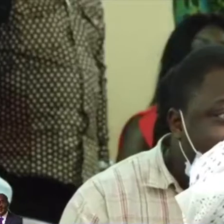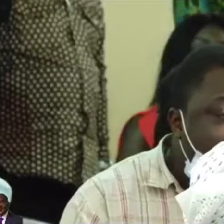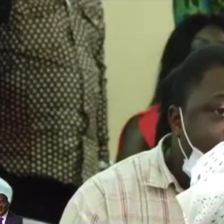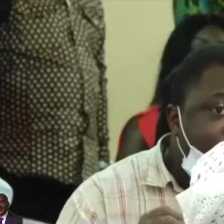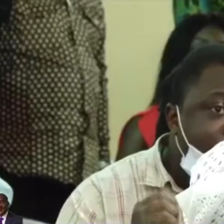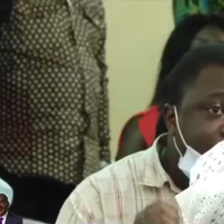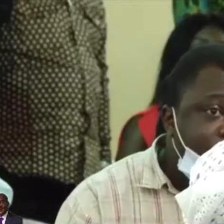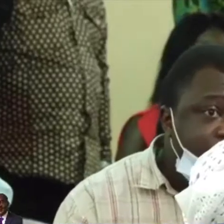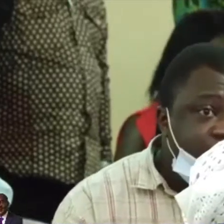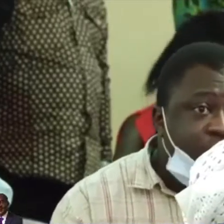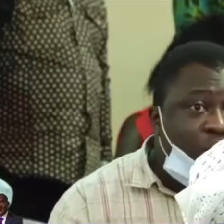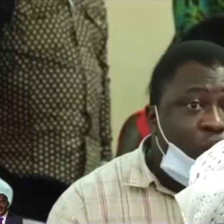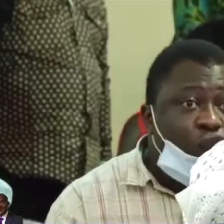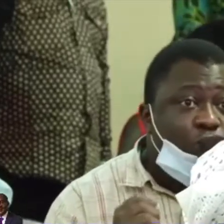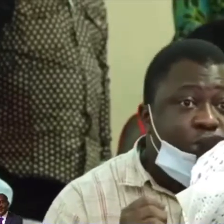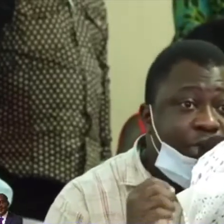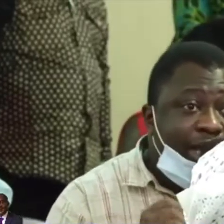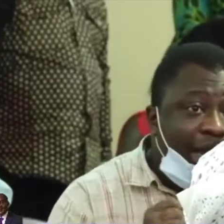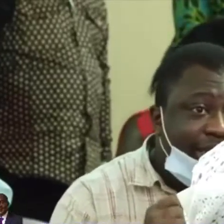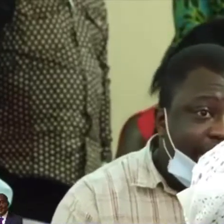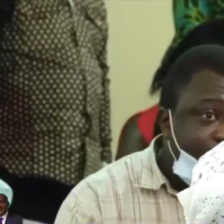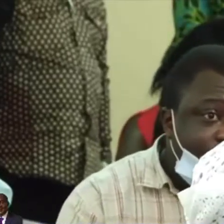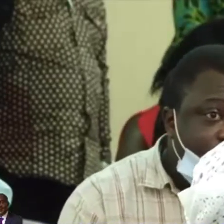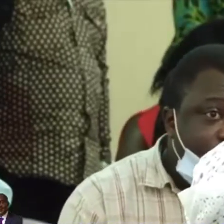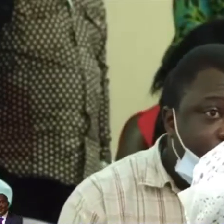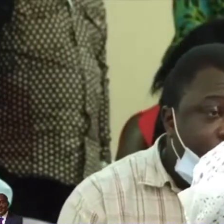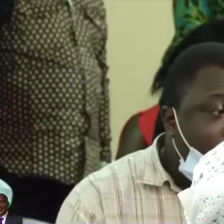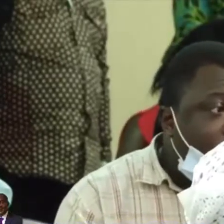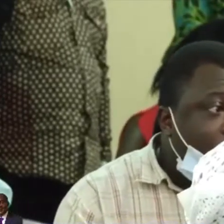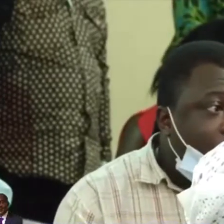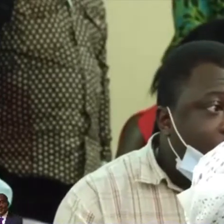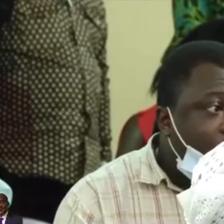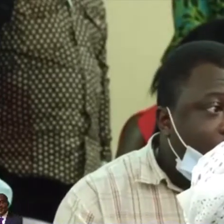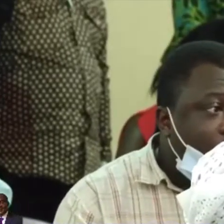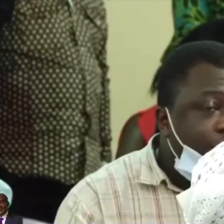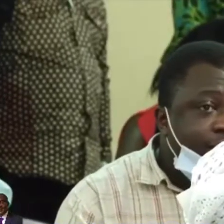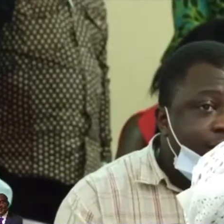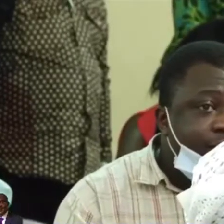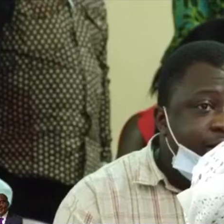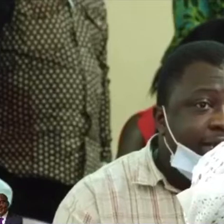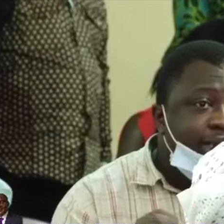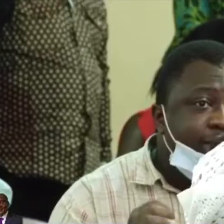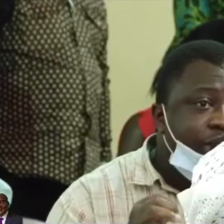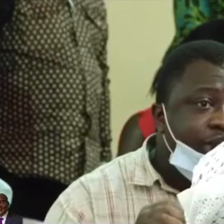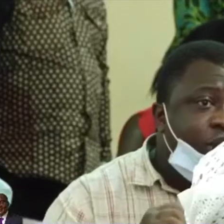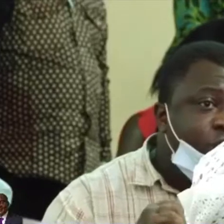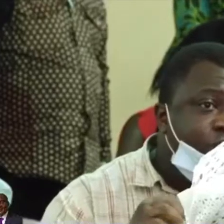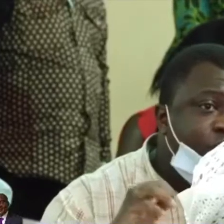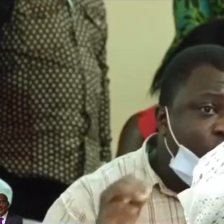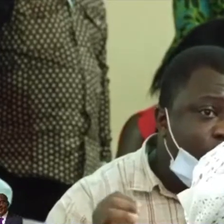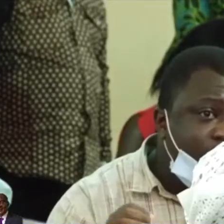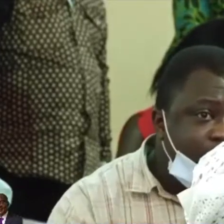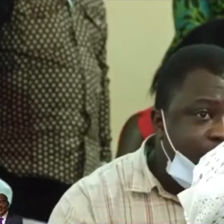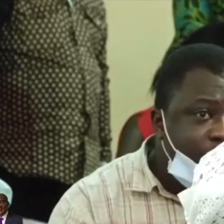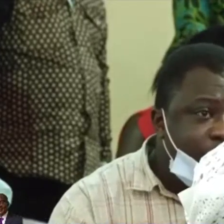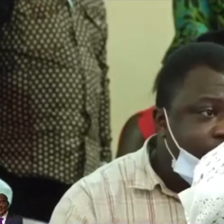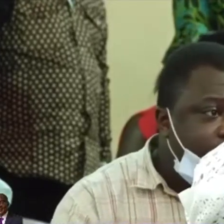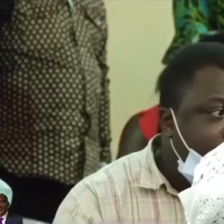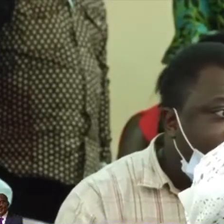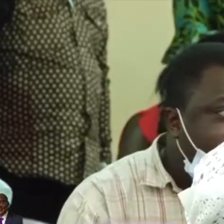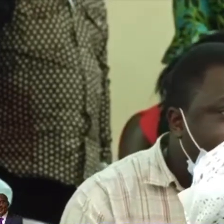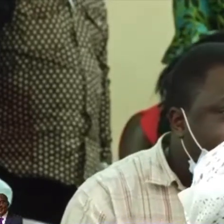Ghana or public buildings would be made accessible. Your Excellency, accessibility goes beyond